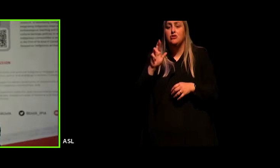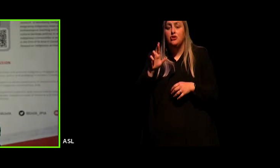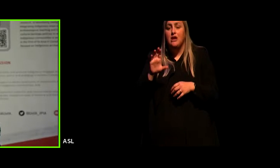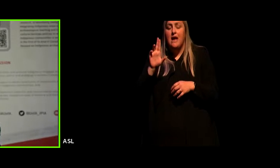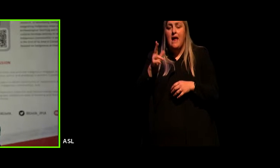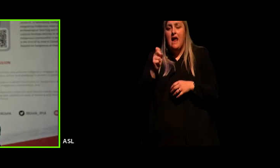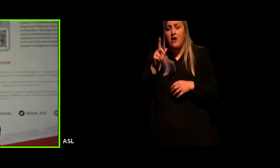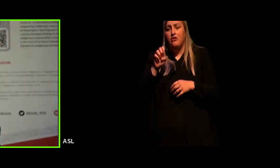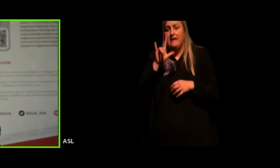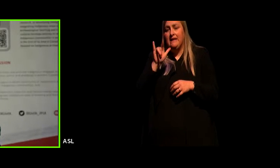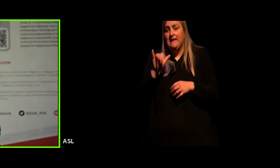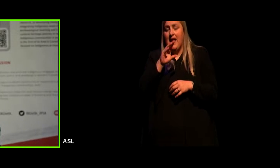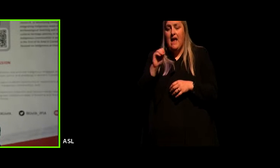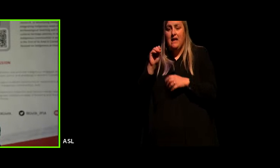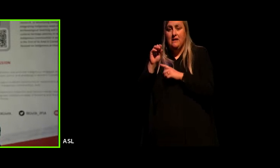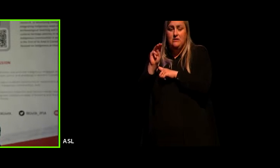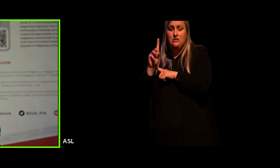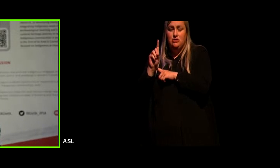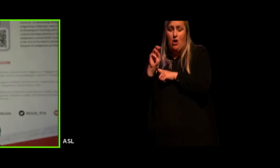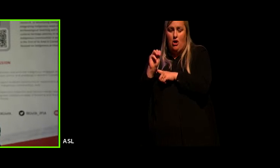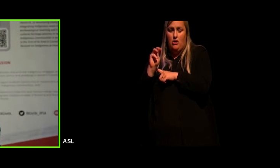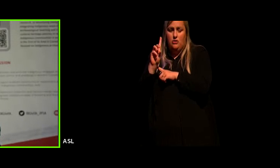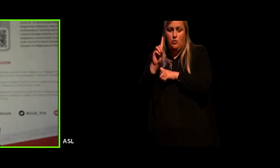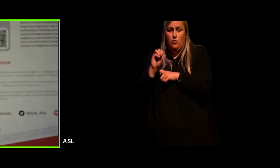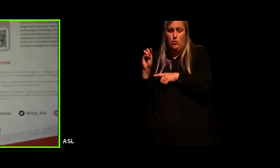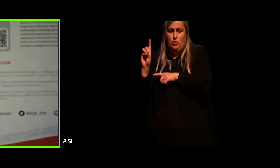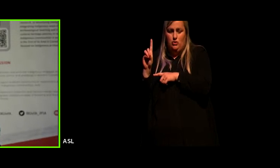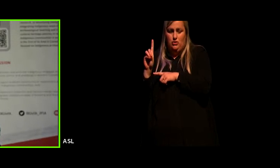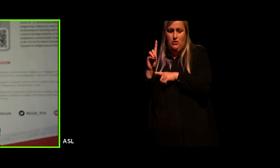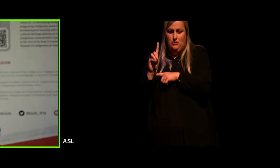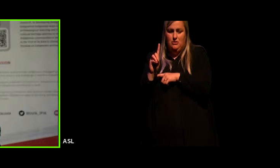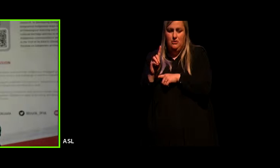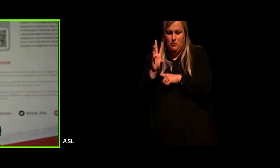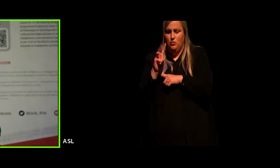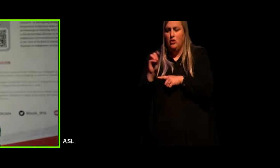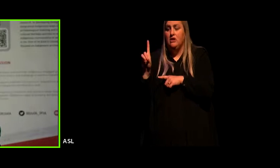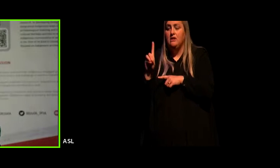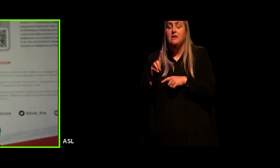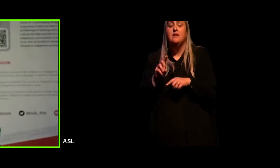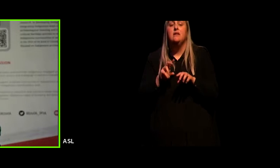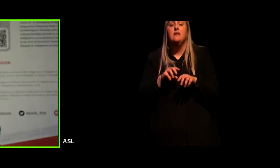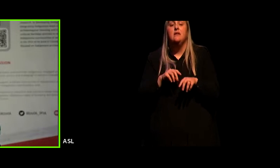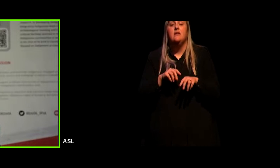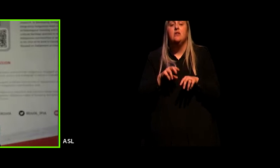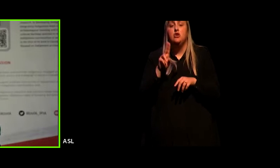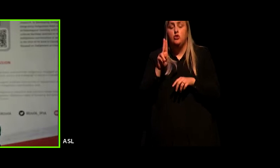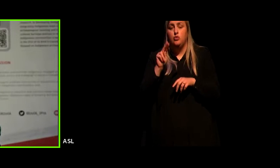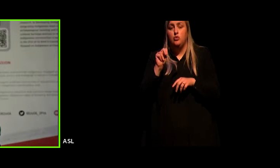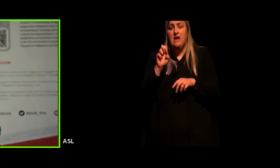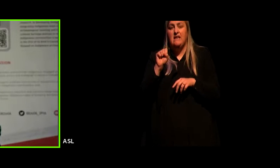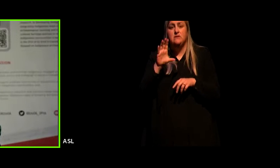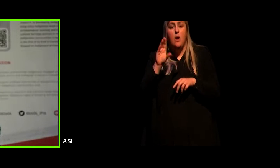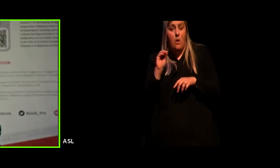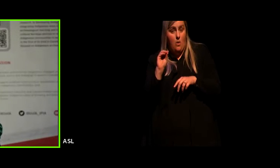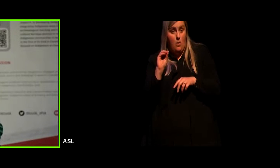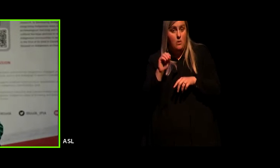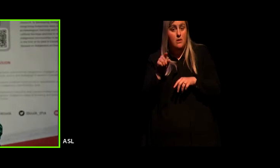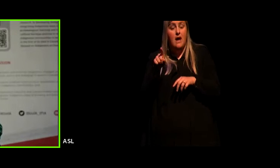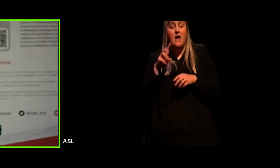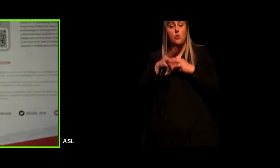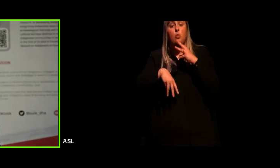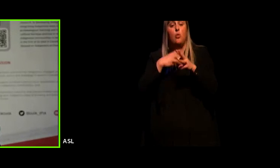from the BHP Board, the Canadian Commission for UNESCO, Worldwide Universities Network, I've seen some of y'all